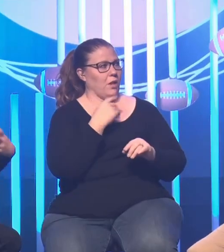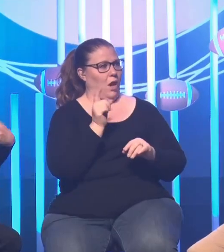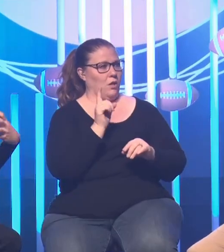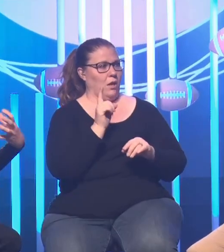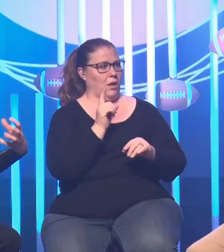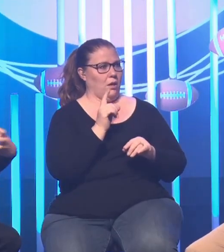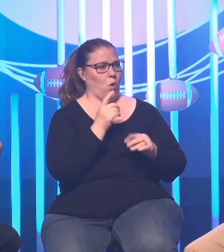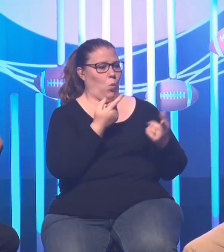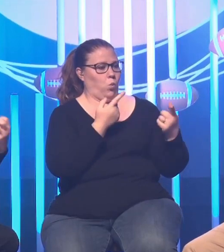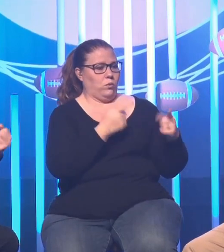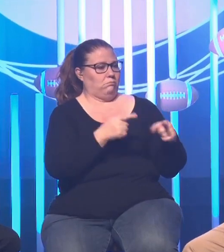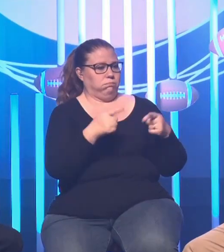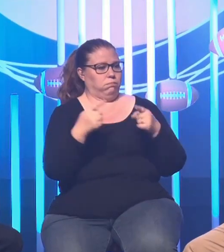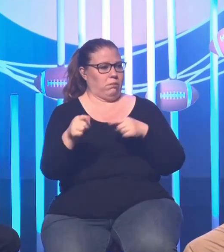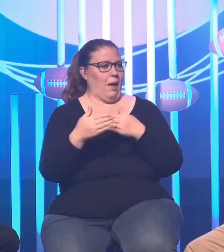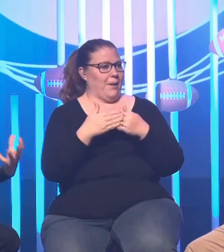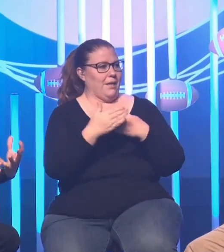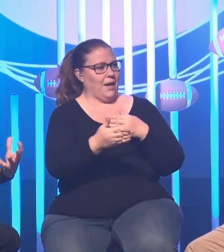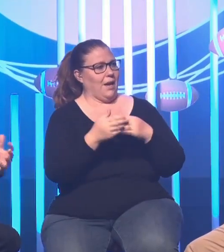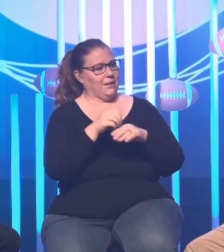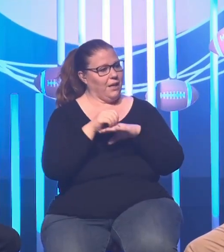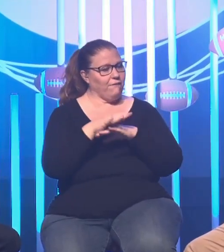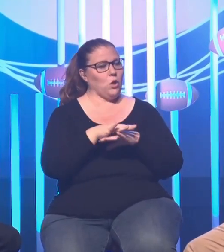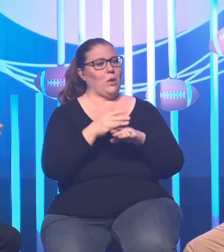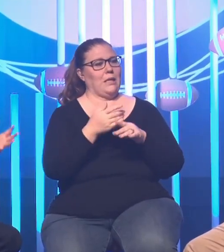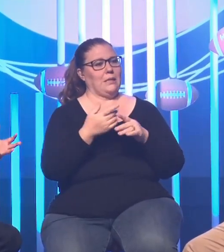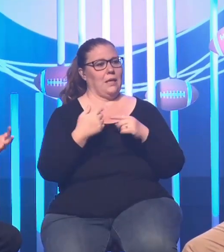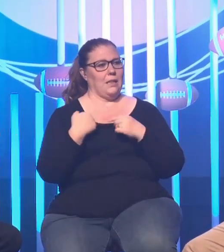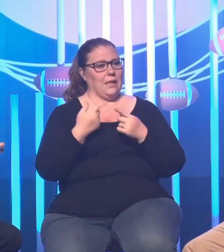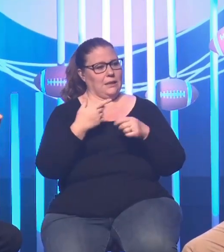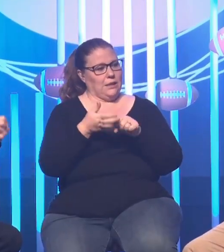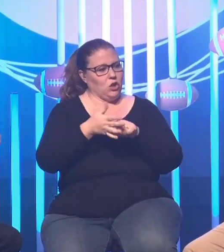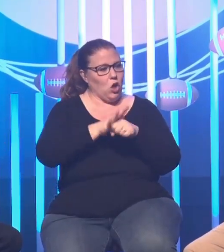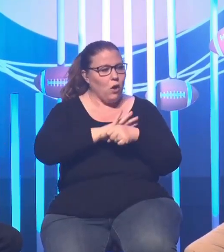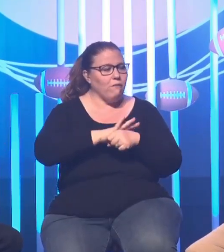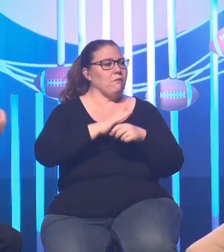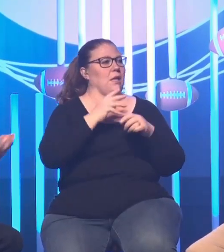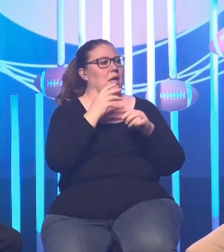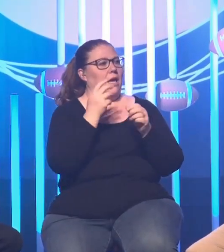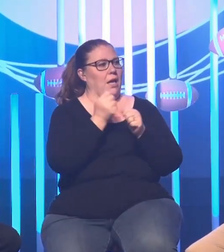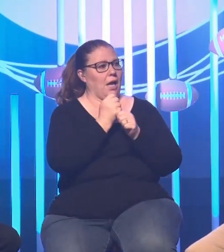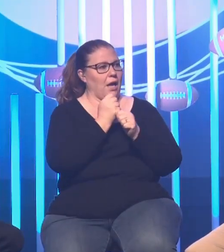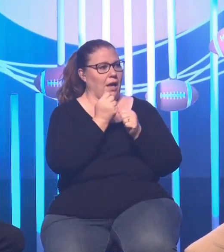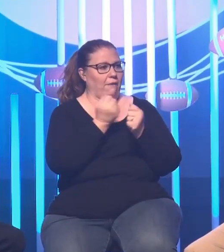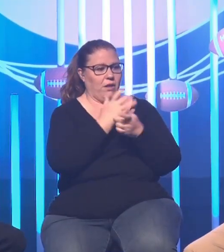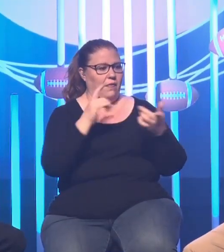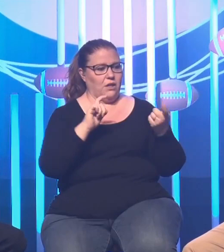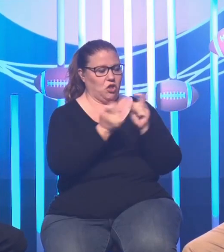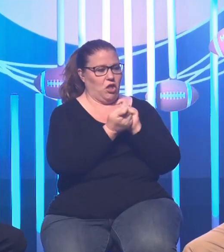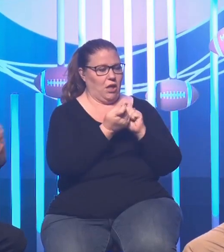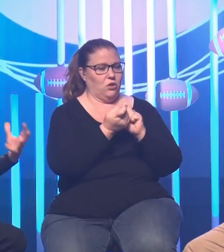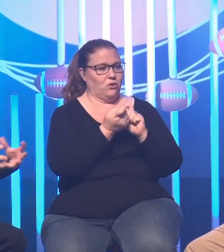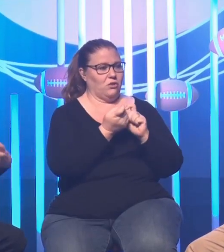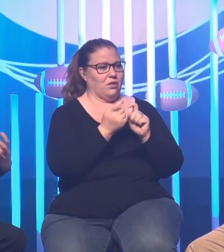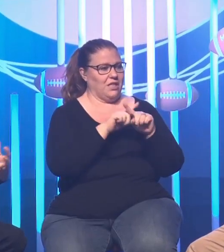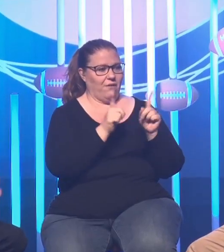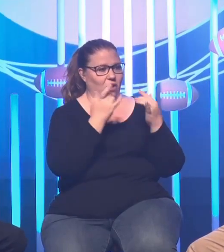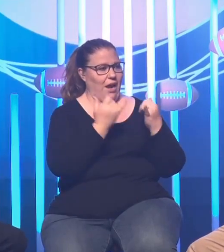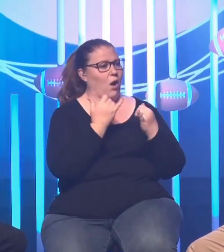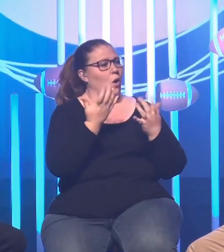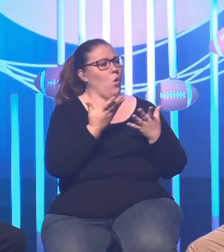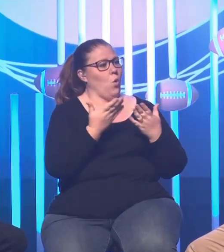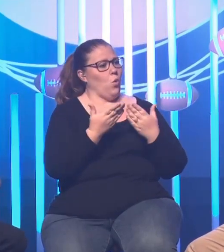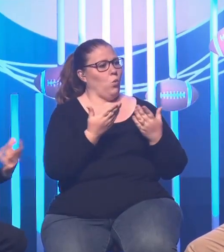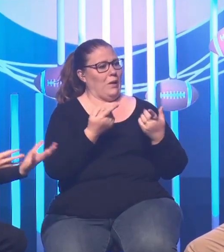leadership, the influence? We've come out of COVID, some of the work that is transitioned and is different now, but what's next? What do you feel like